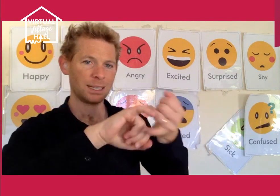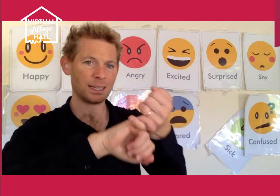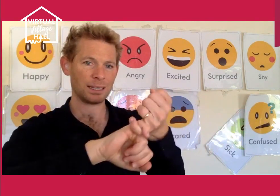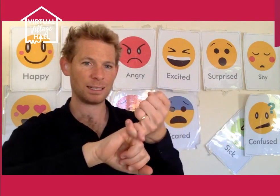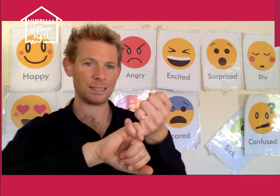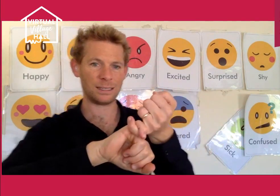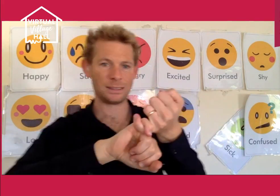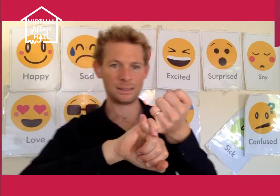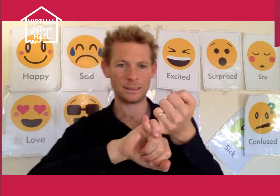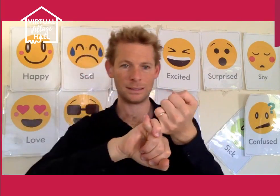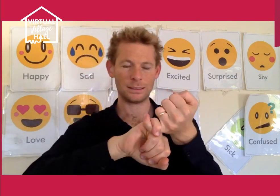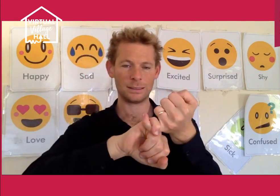S.